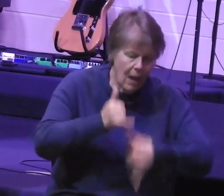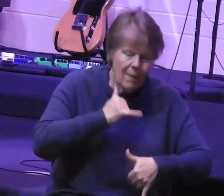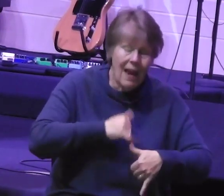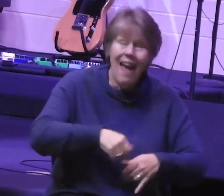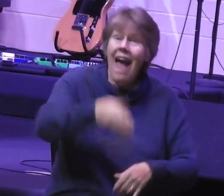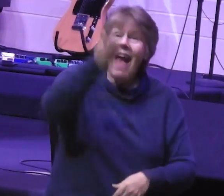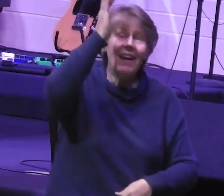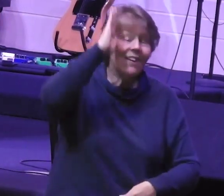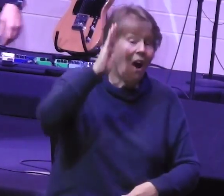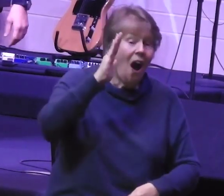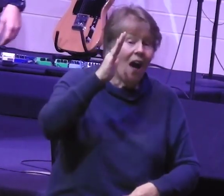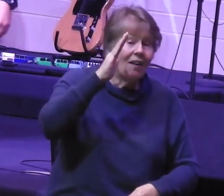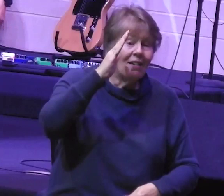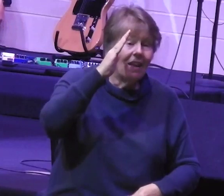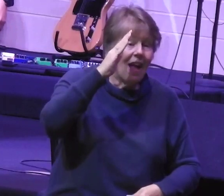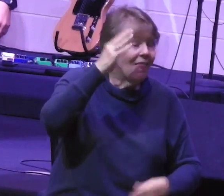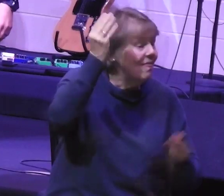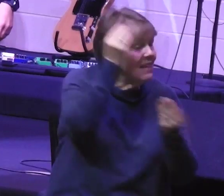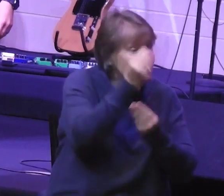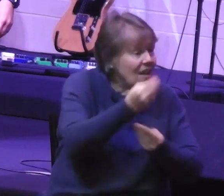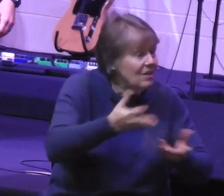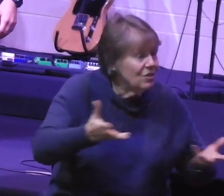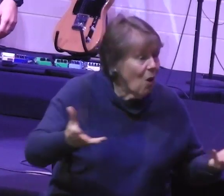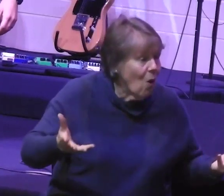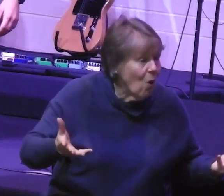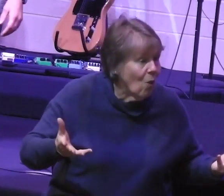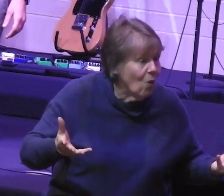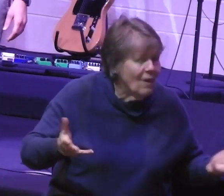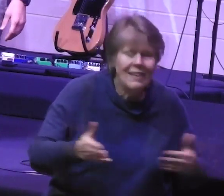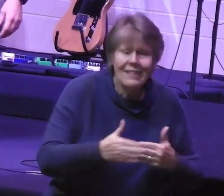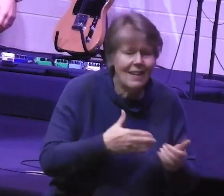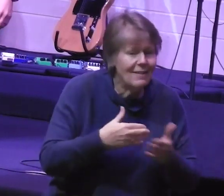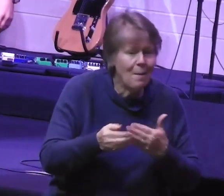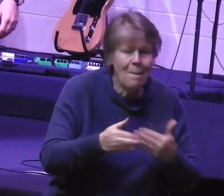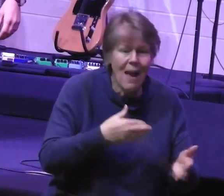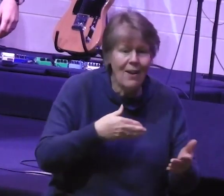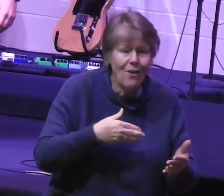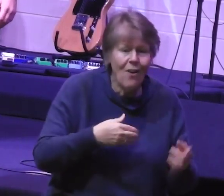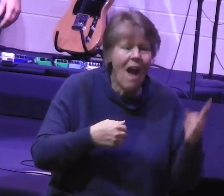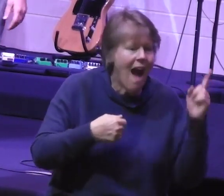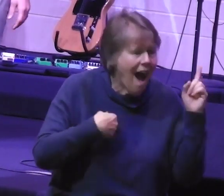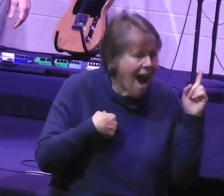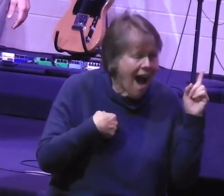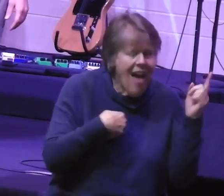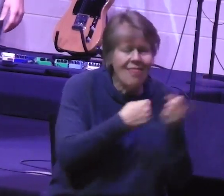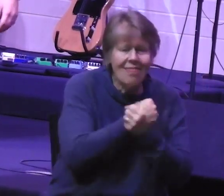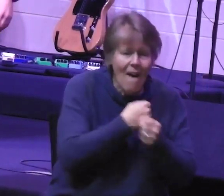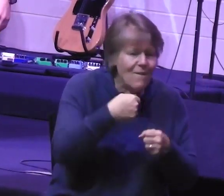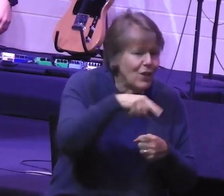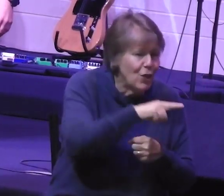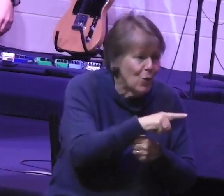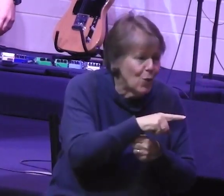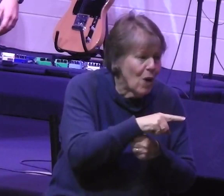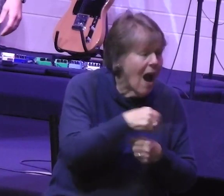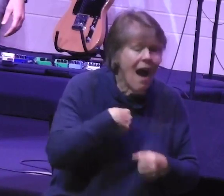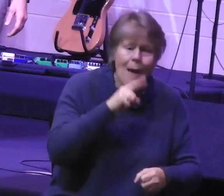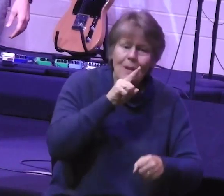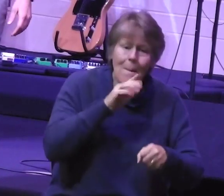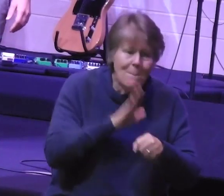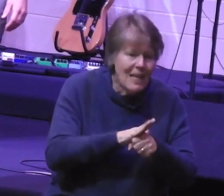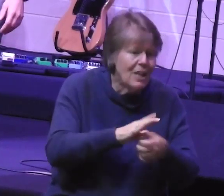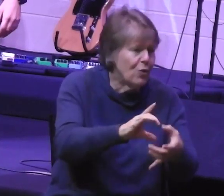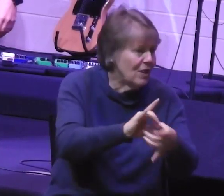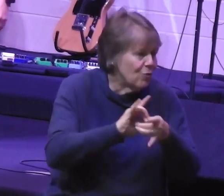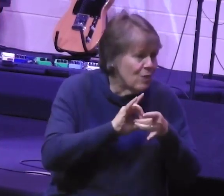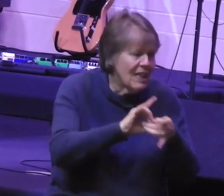for sure that I am committed to this relationship. I don't just expect something from you, but